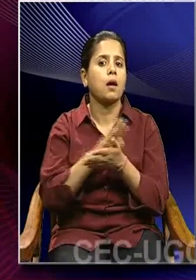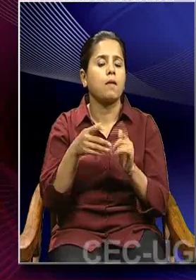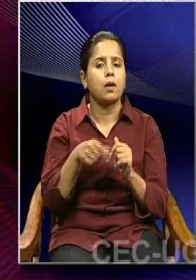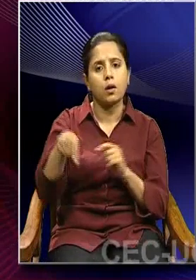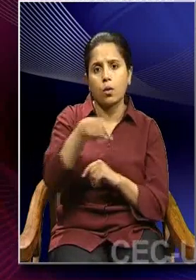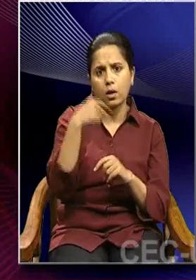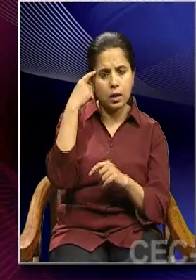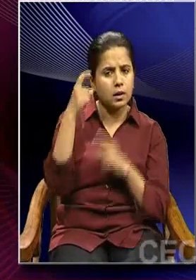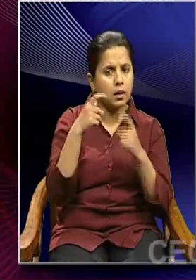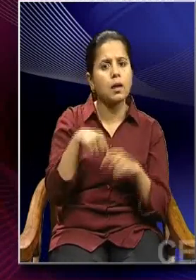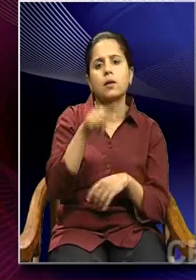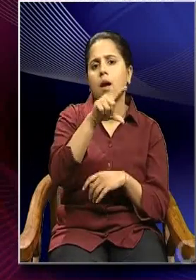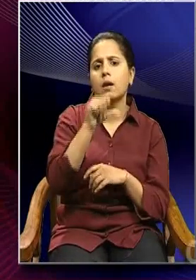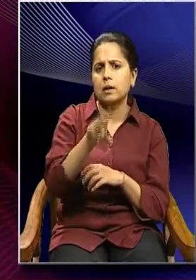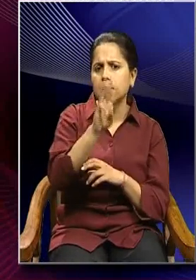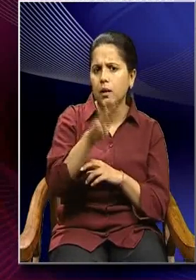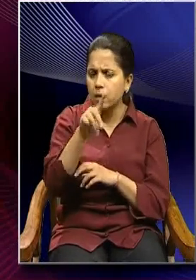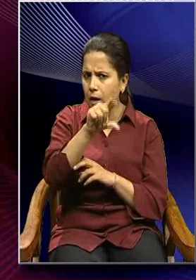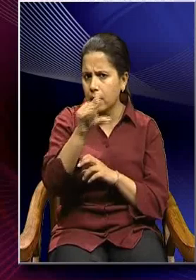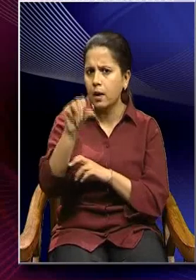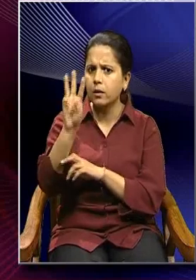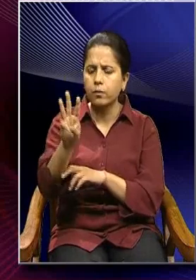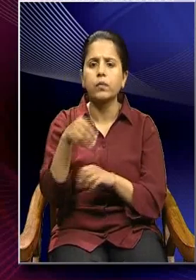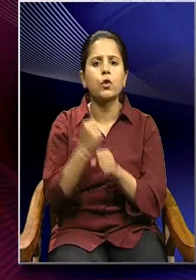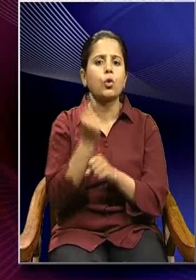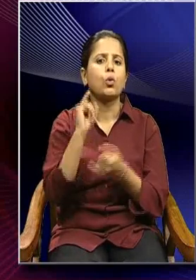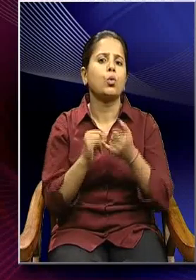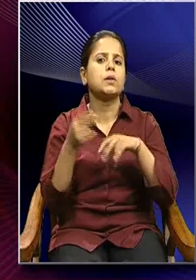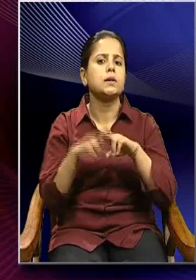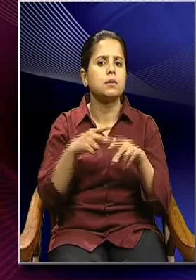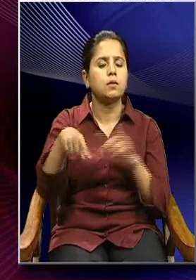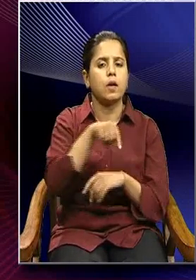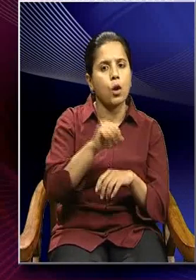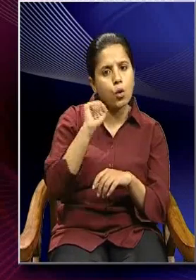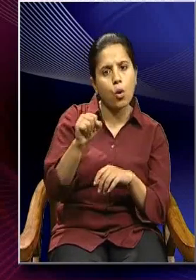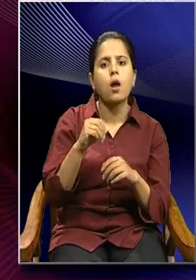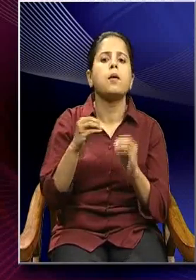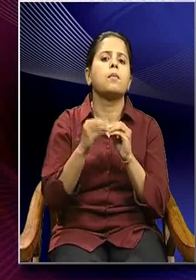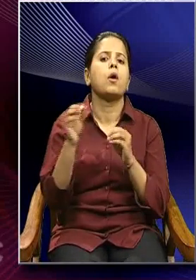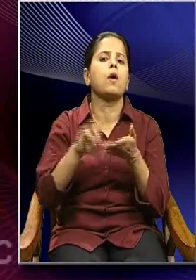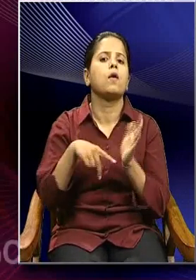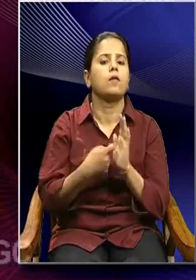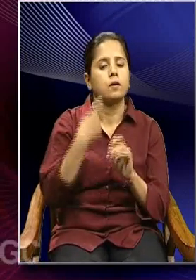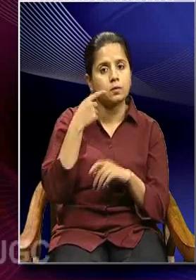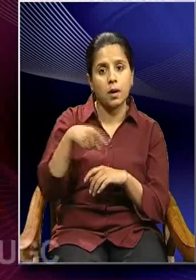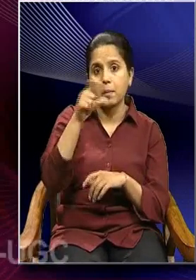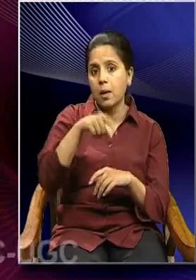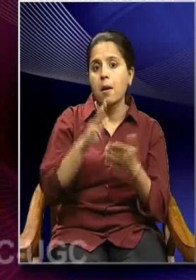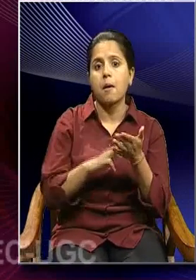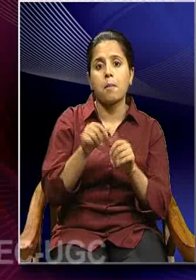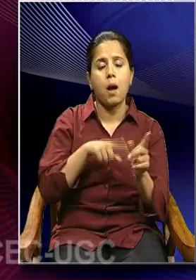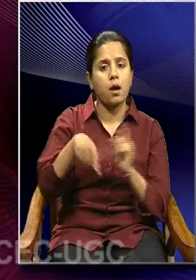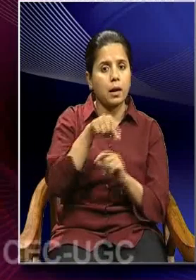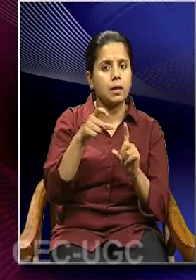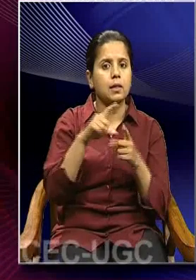Saab in 1993, which was based on Gustave Flaubert's novel Madame Bovary. And in this film, Maya, played by